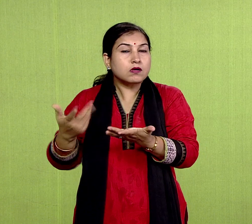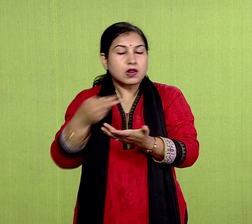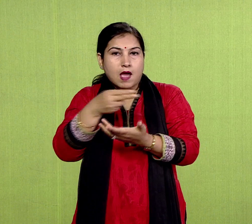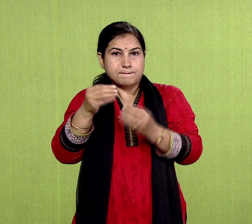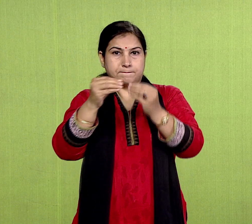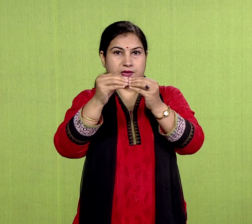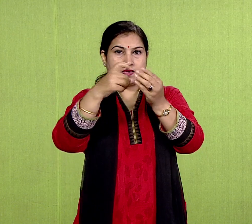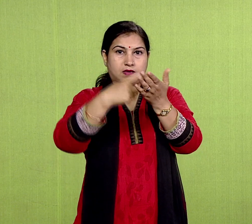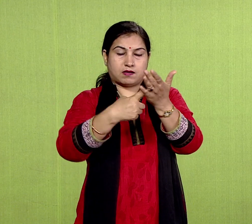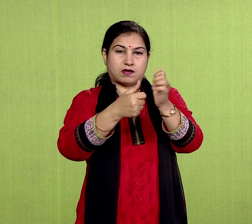Brahmanas